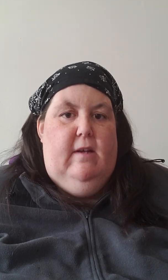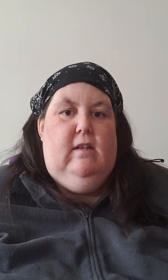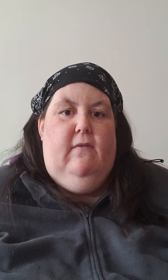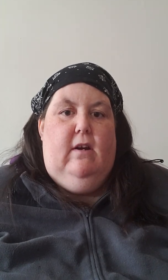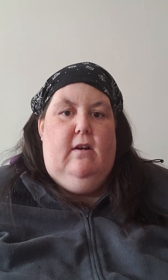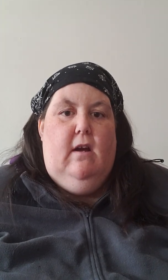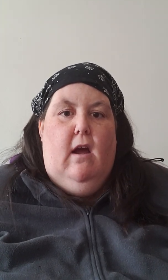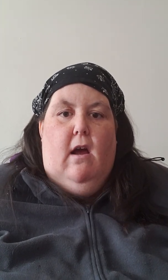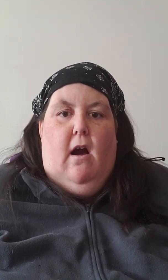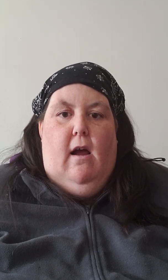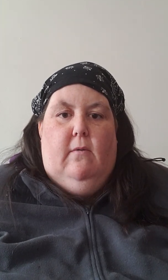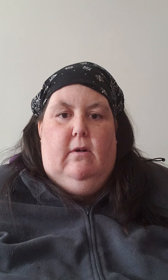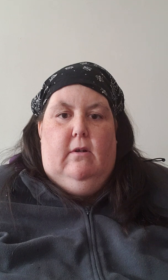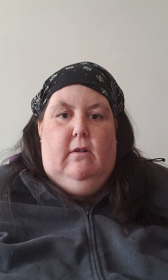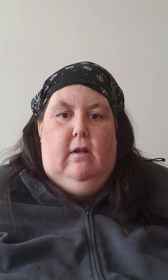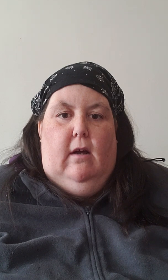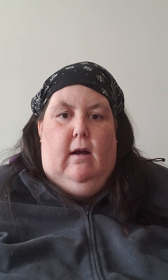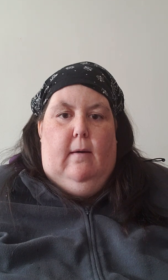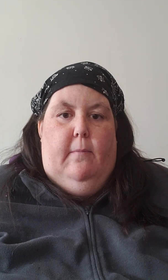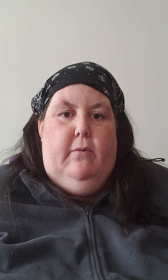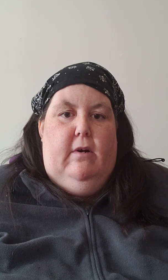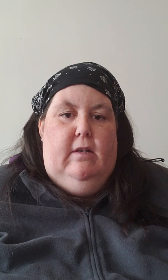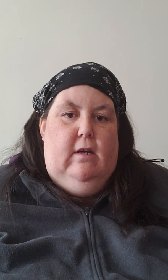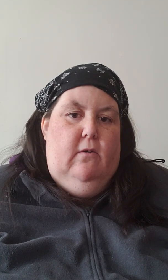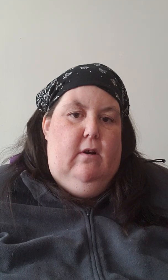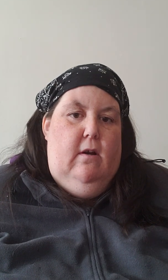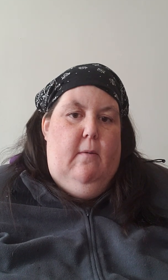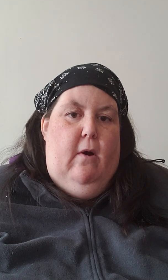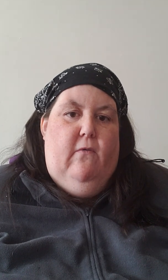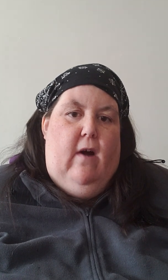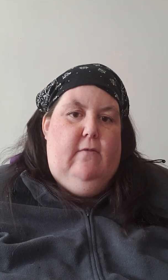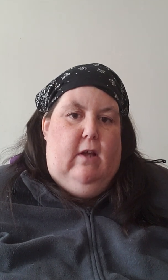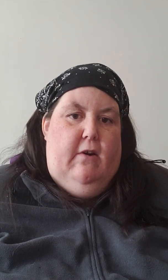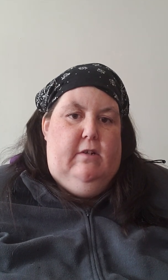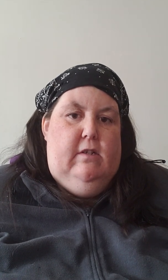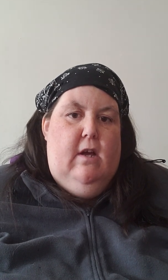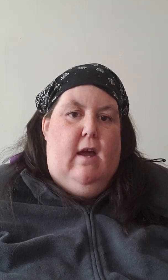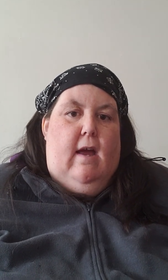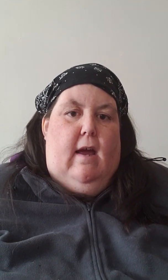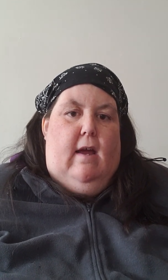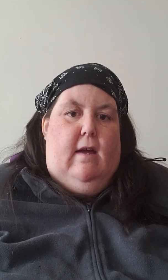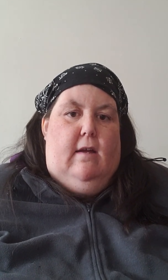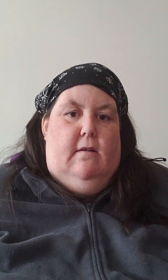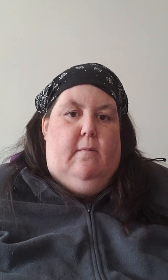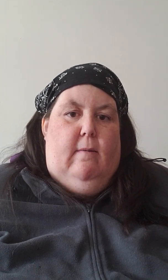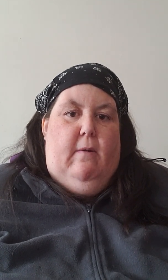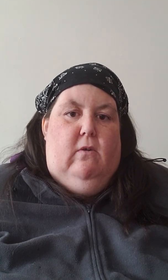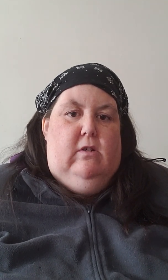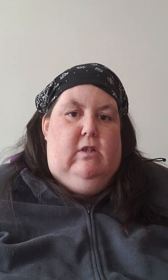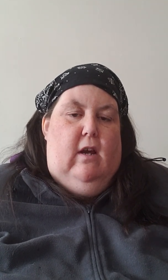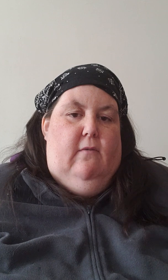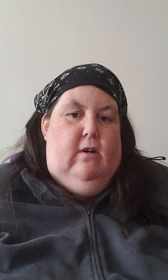I figured I will print out about 5 letters and maybe post